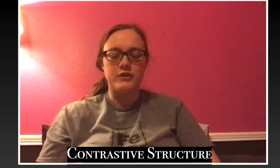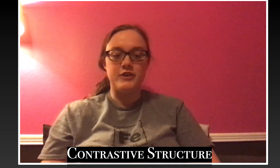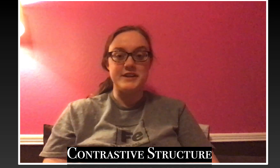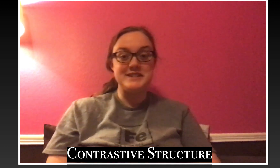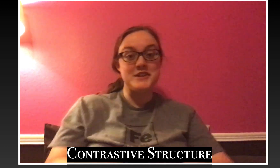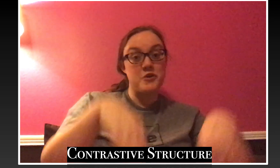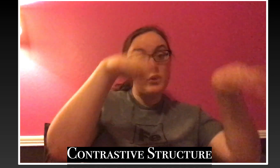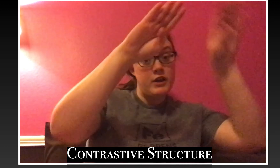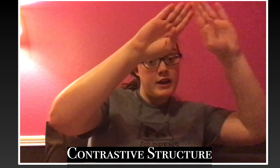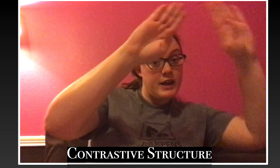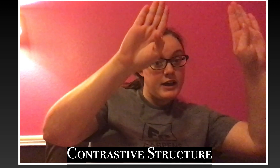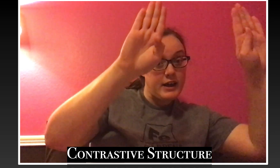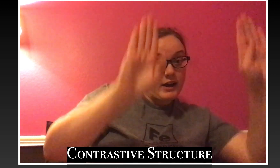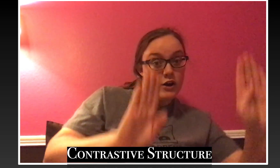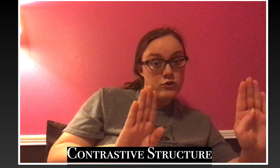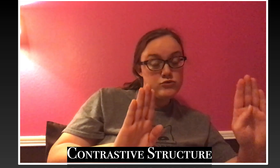good. So house,